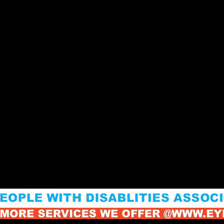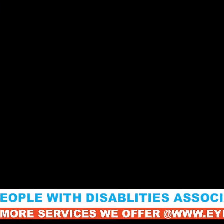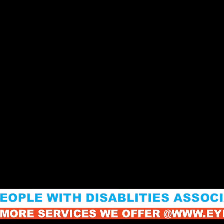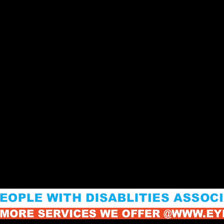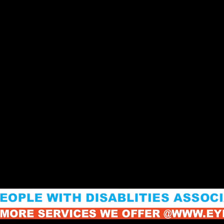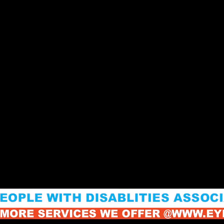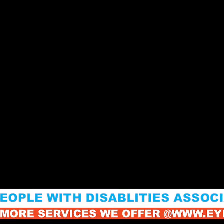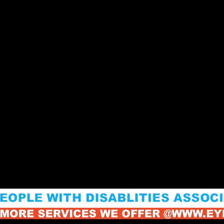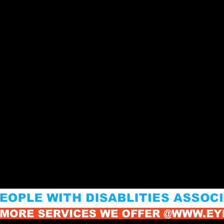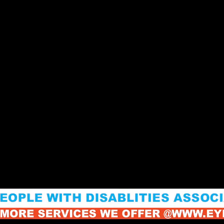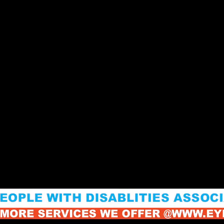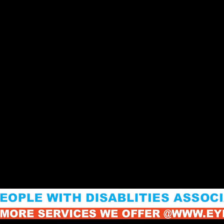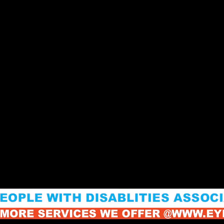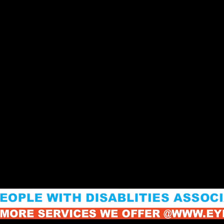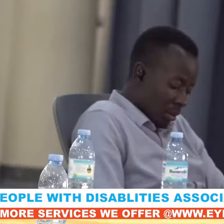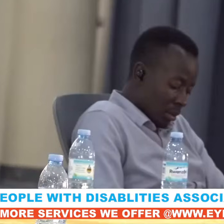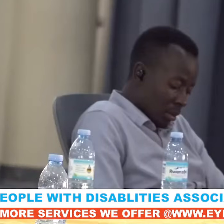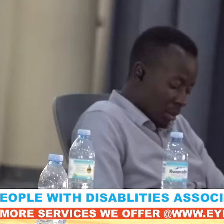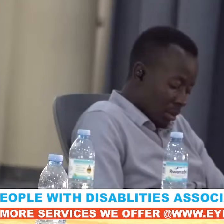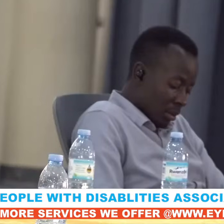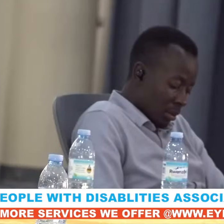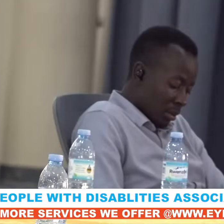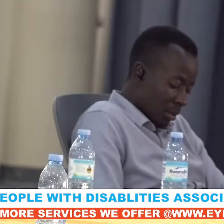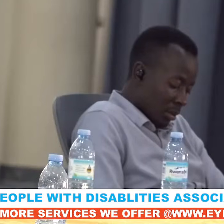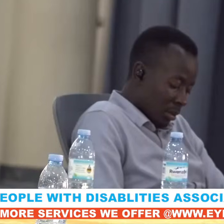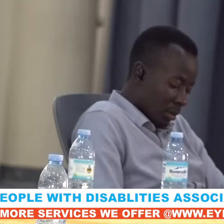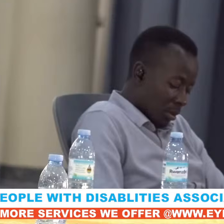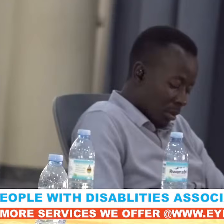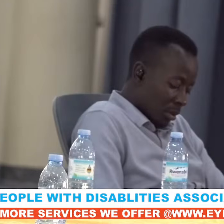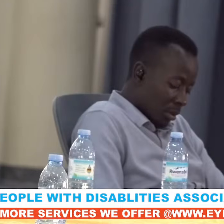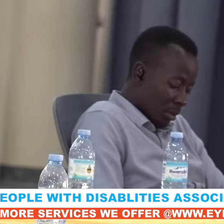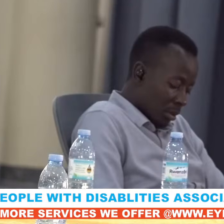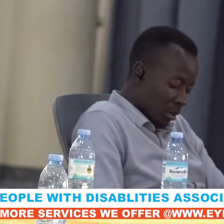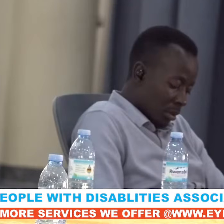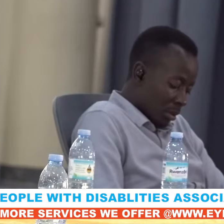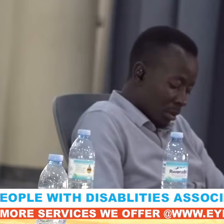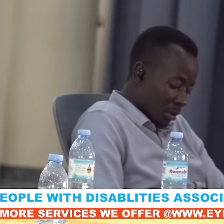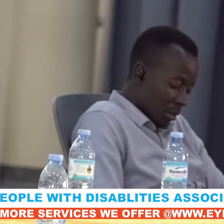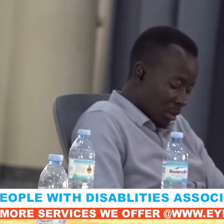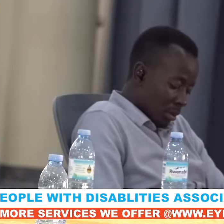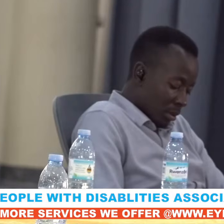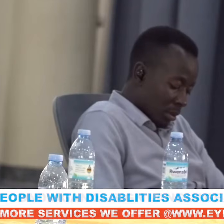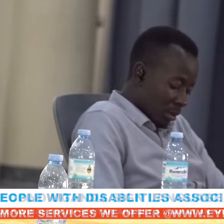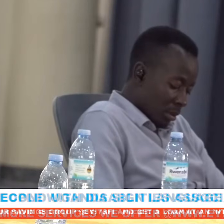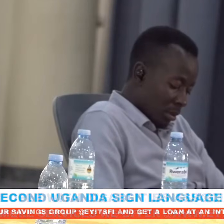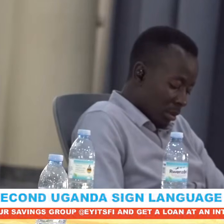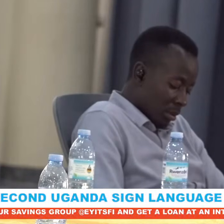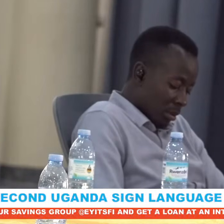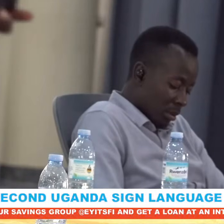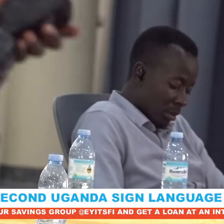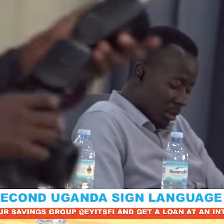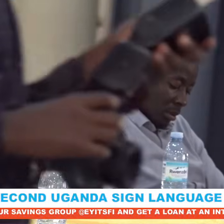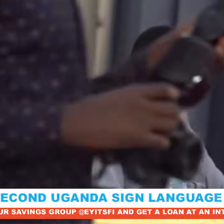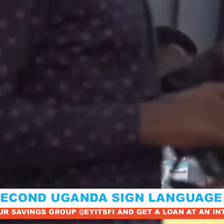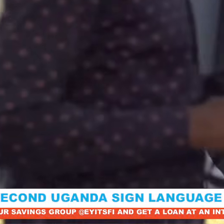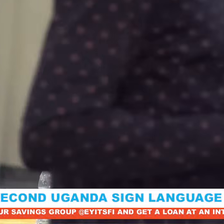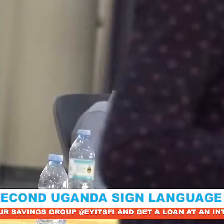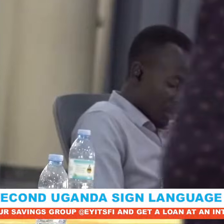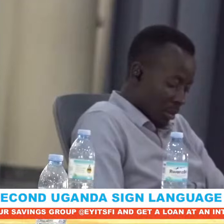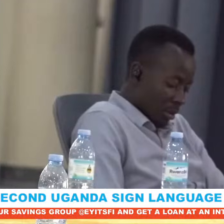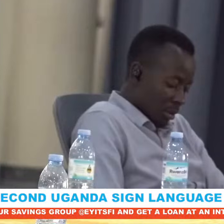disability, yet they are not. People with squinted eyes, people